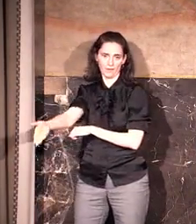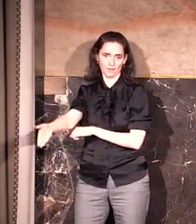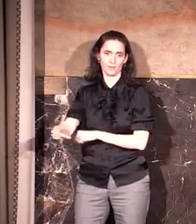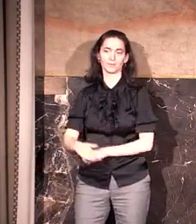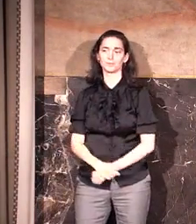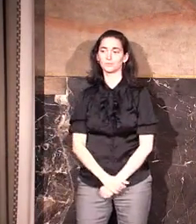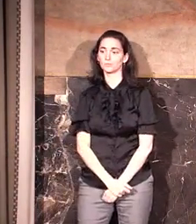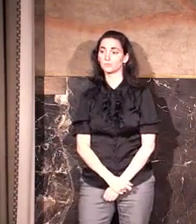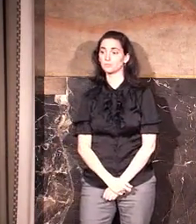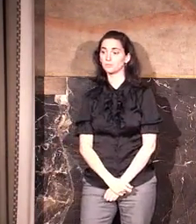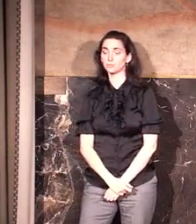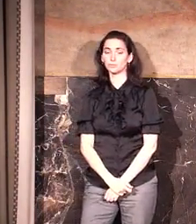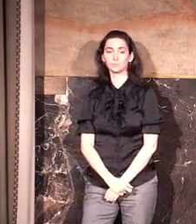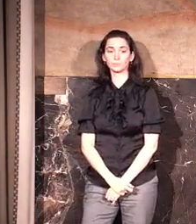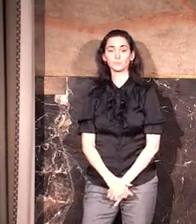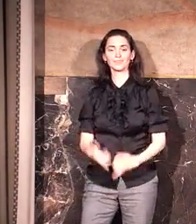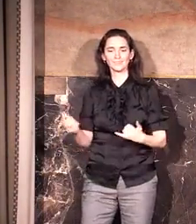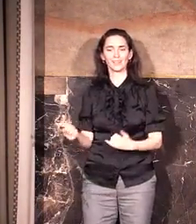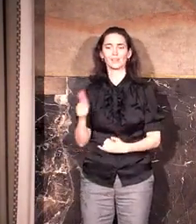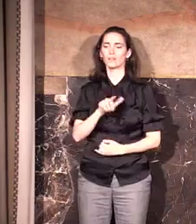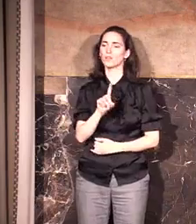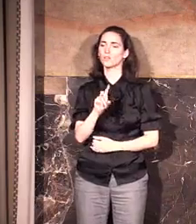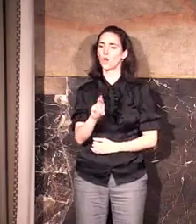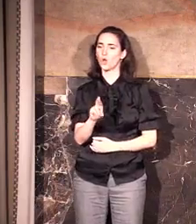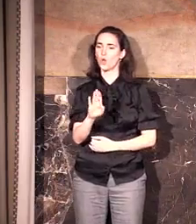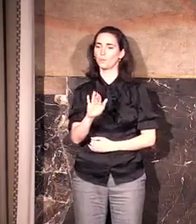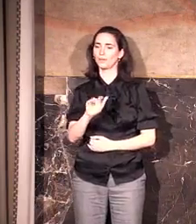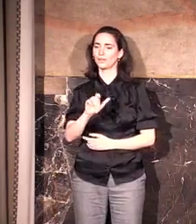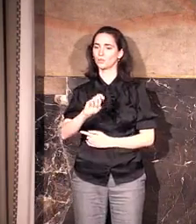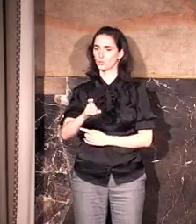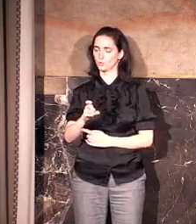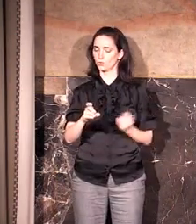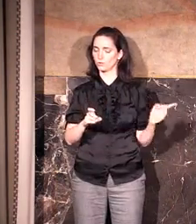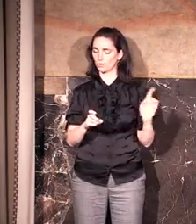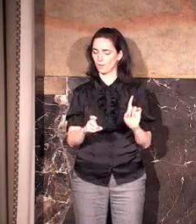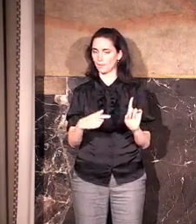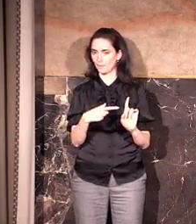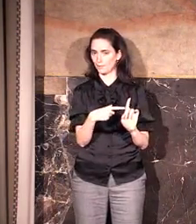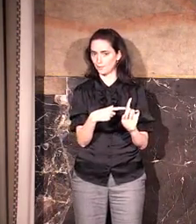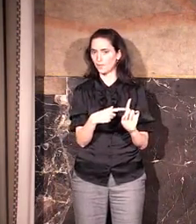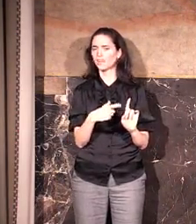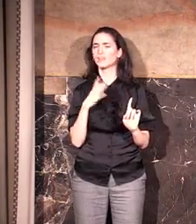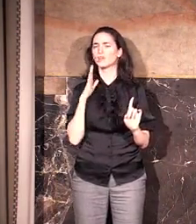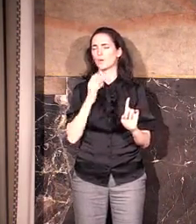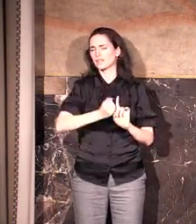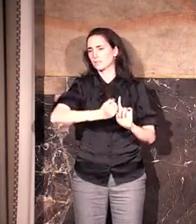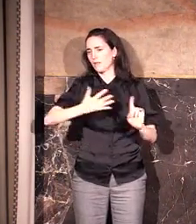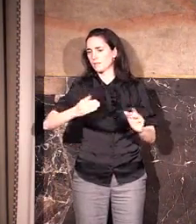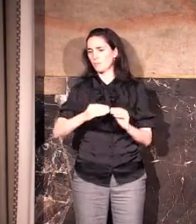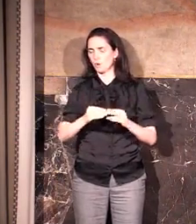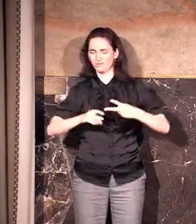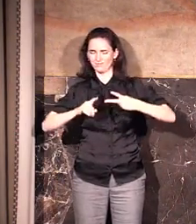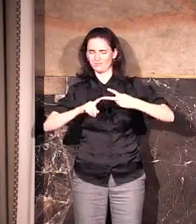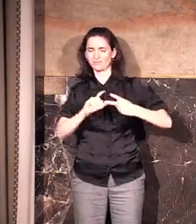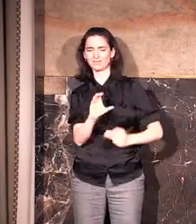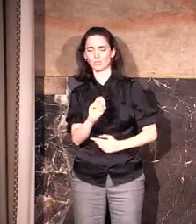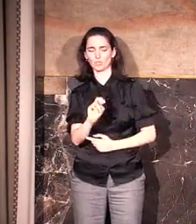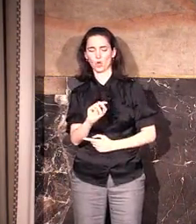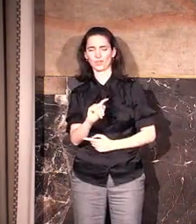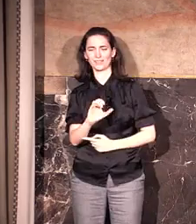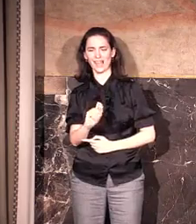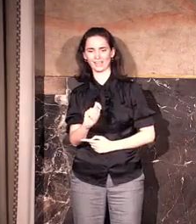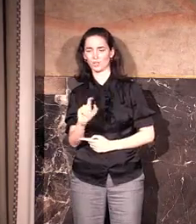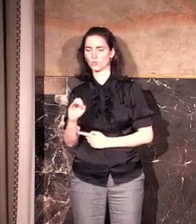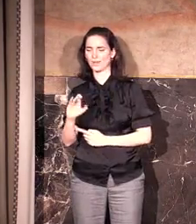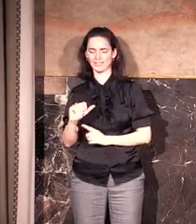So at this point, I'm going to ask Dr. Bu to come up, and he is going to talk more about contact tracing. I think he's got a couple of slides